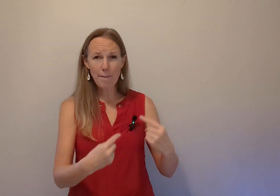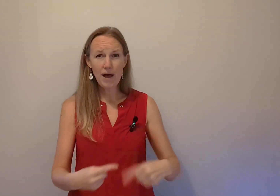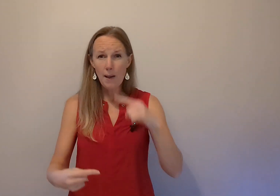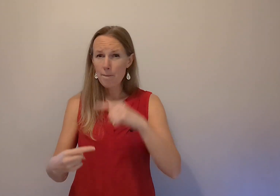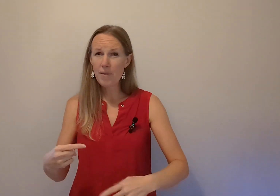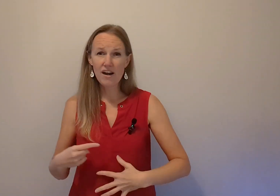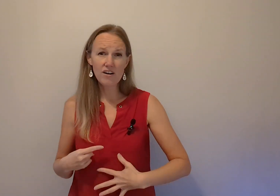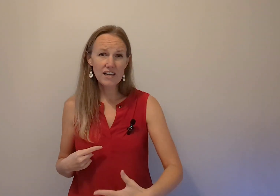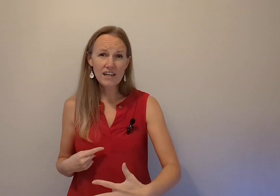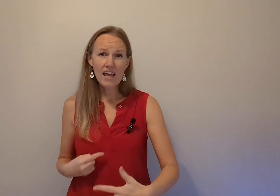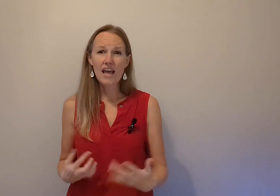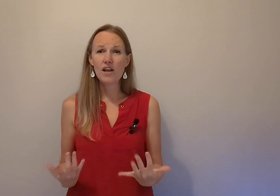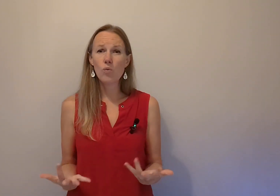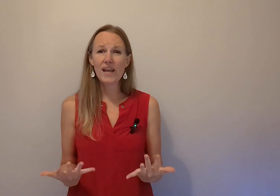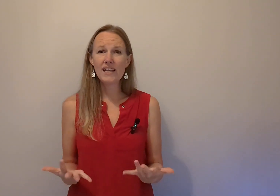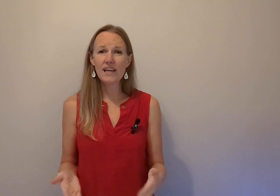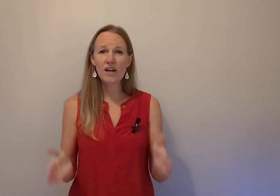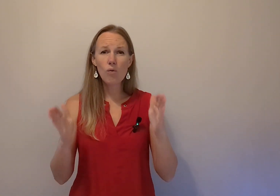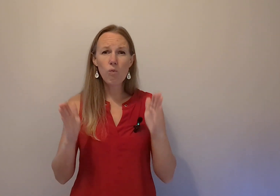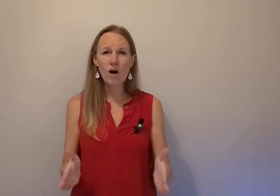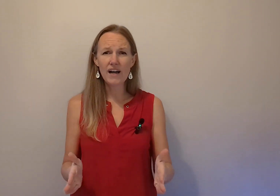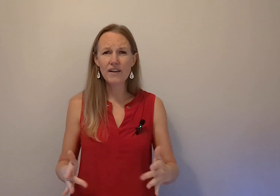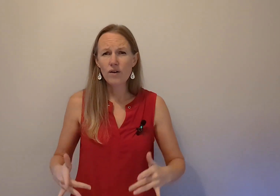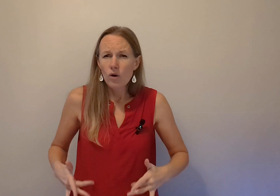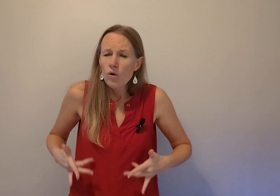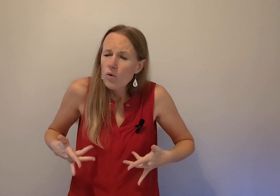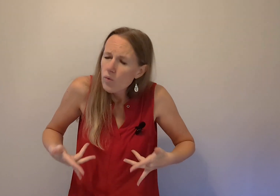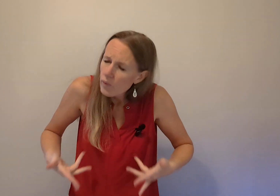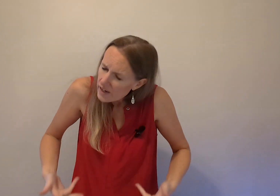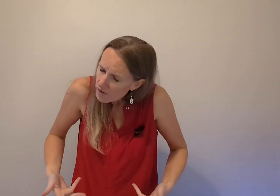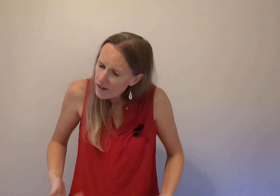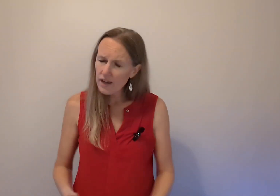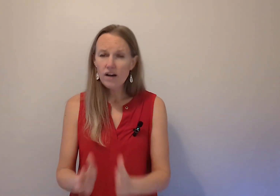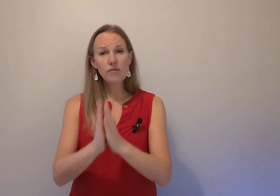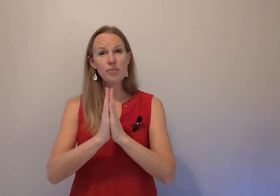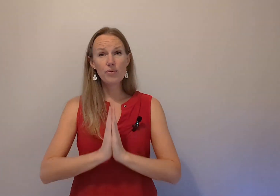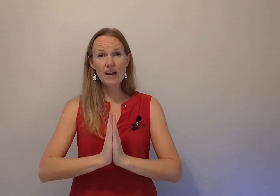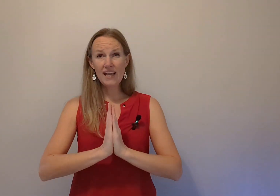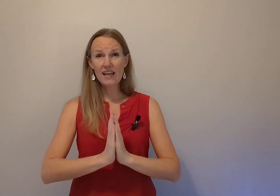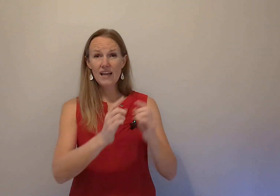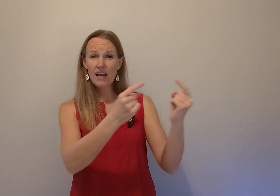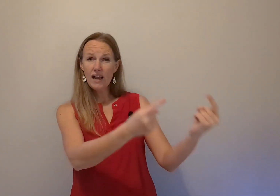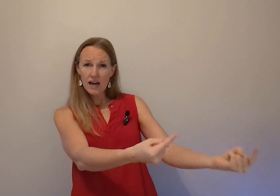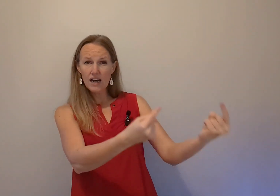come, barren and waiting one, weary of praying,